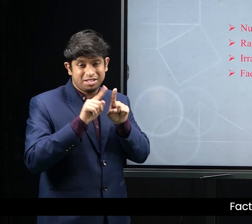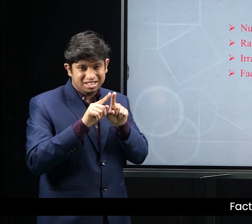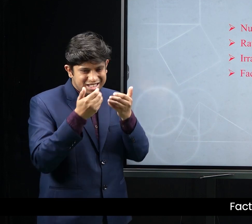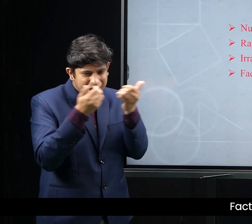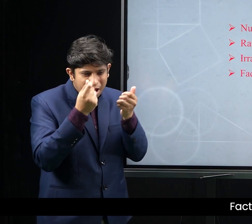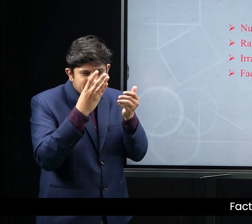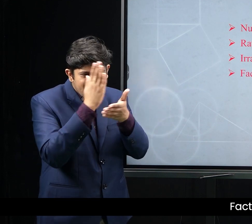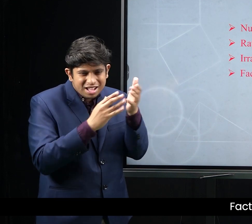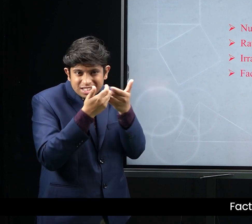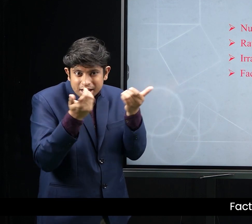factors,